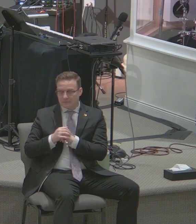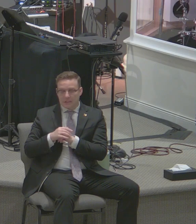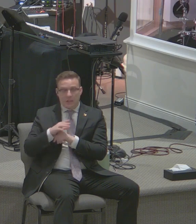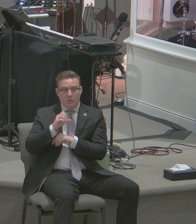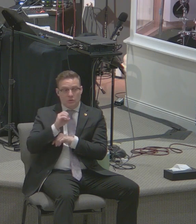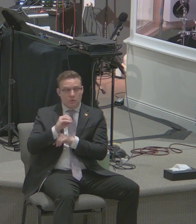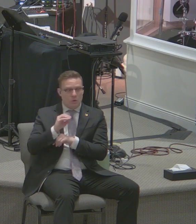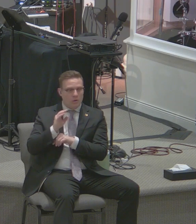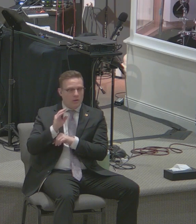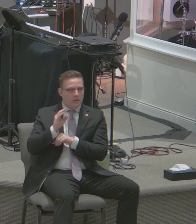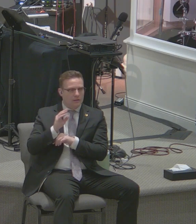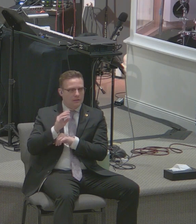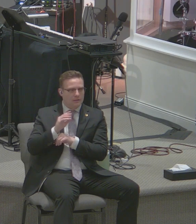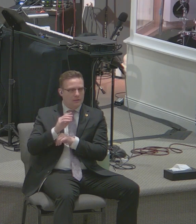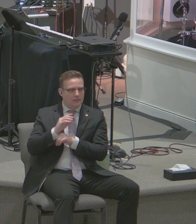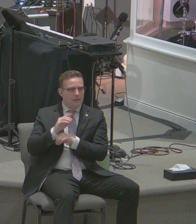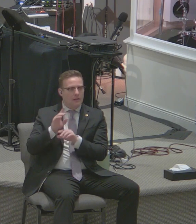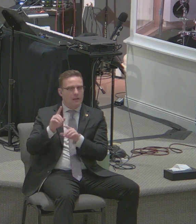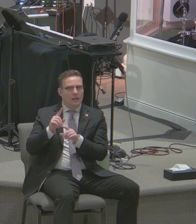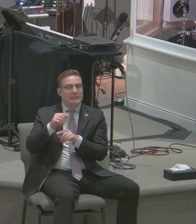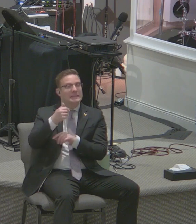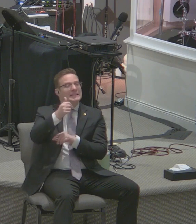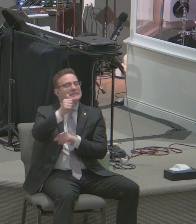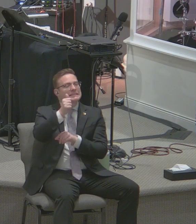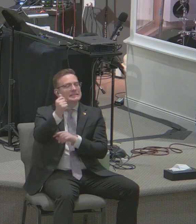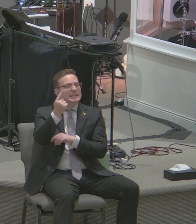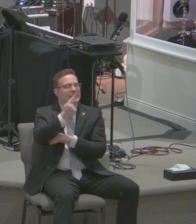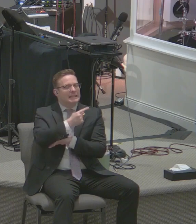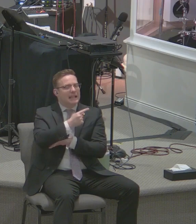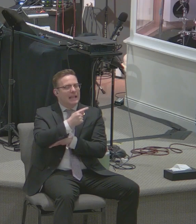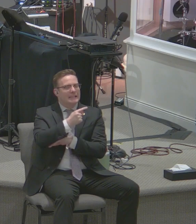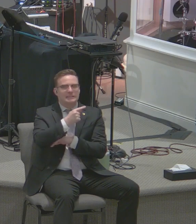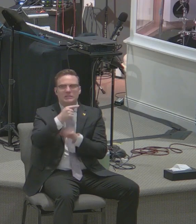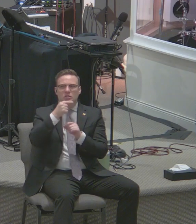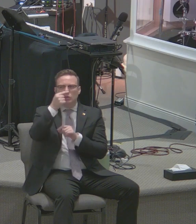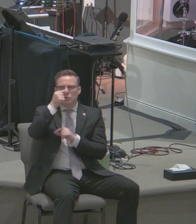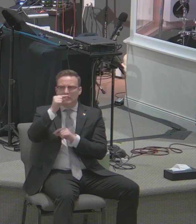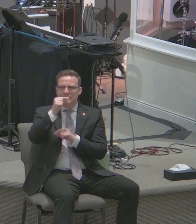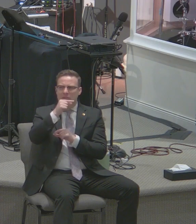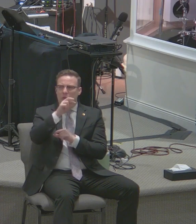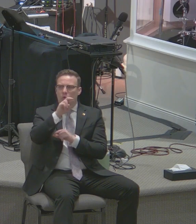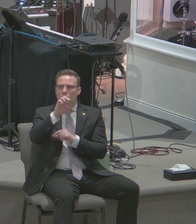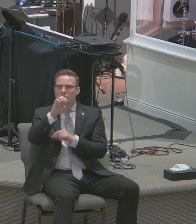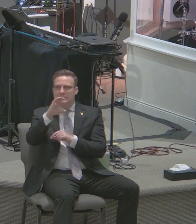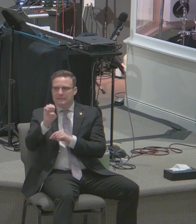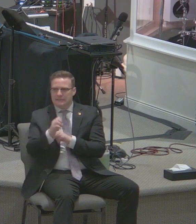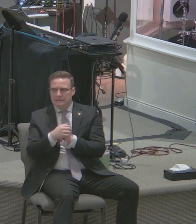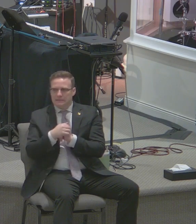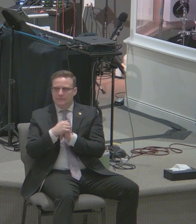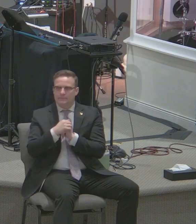we're going to send you, it's a 10-day getaway to Greece. And